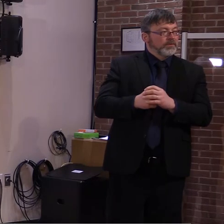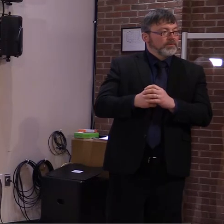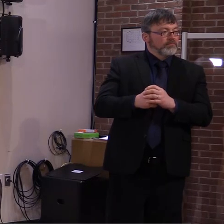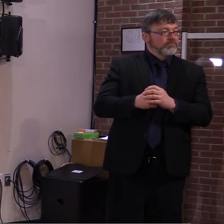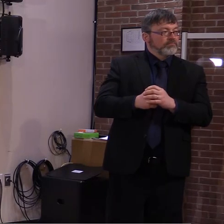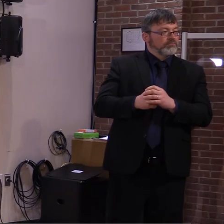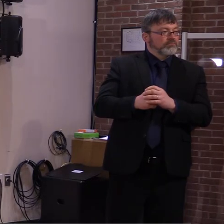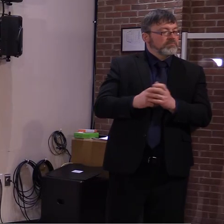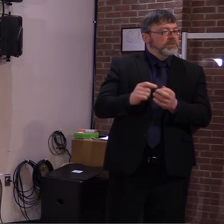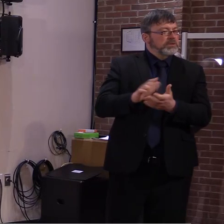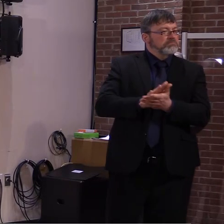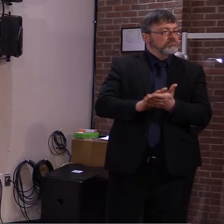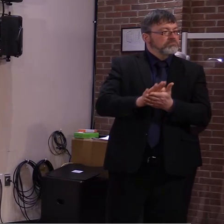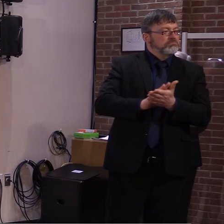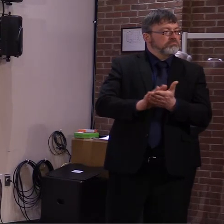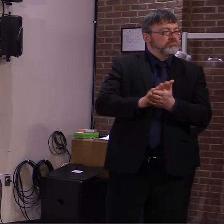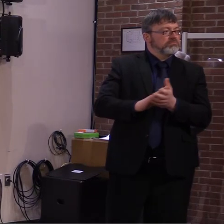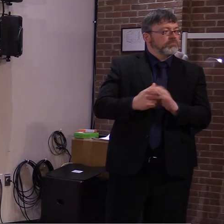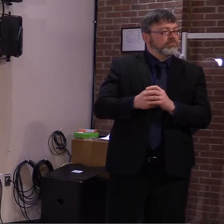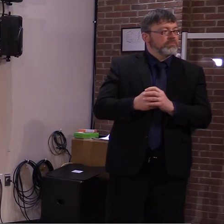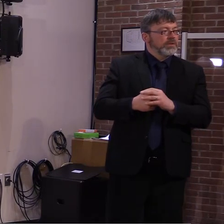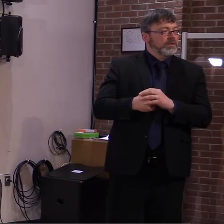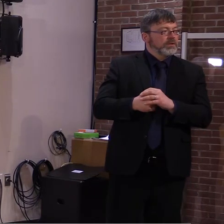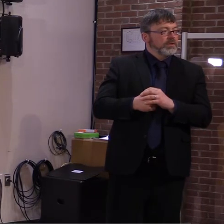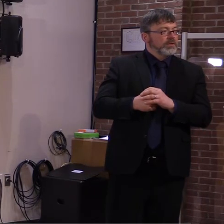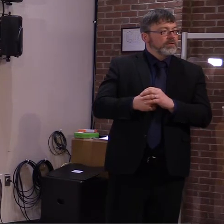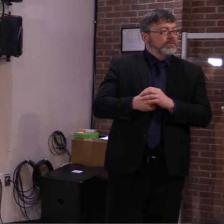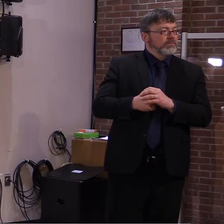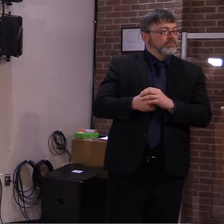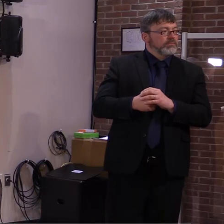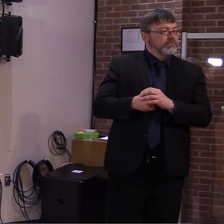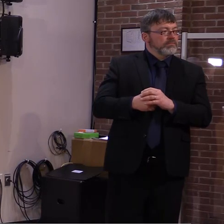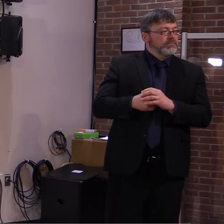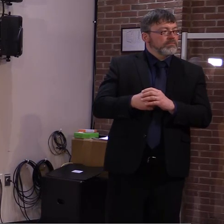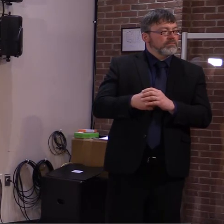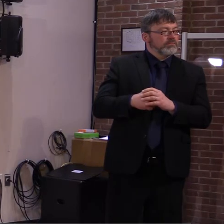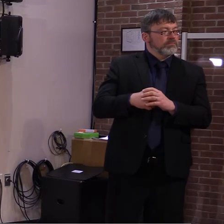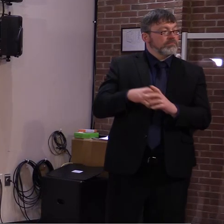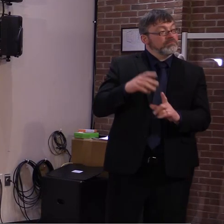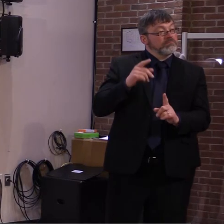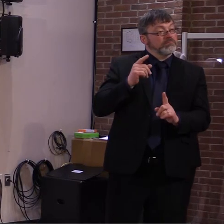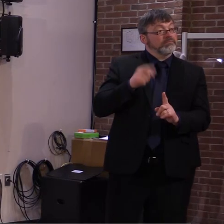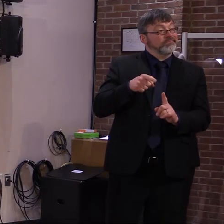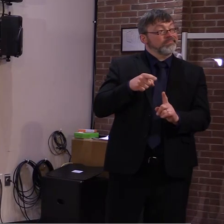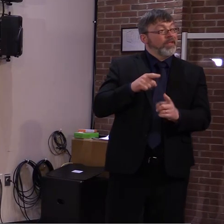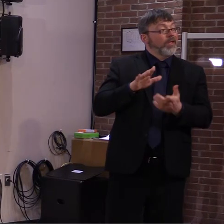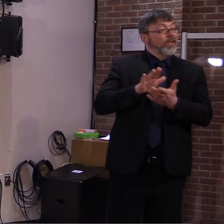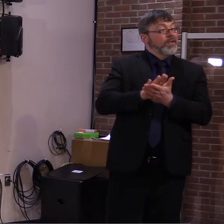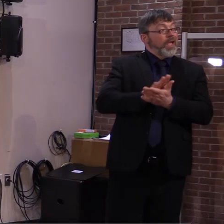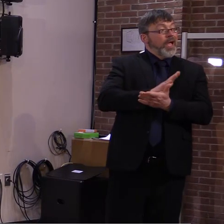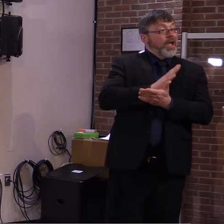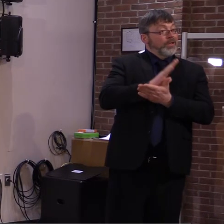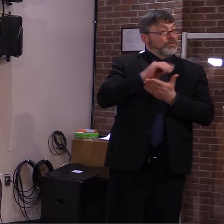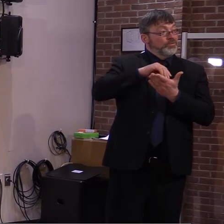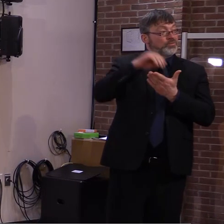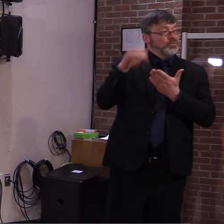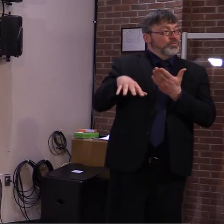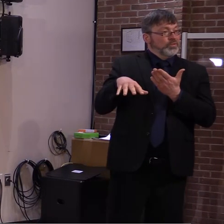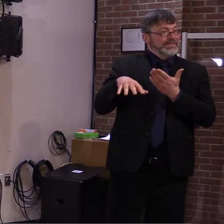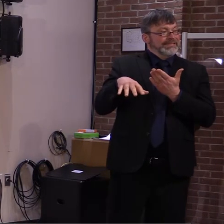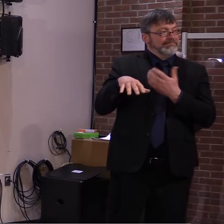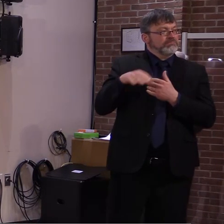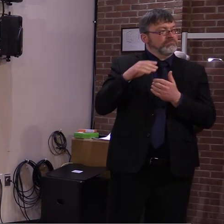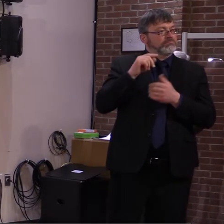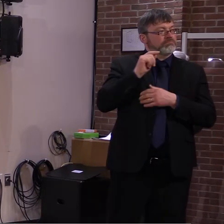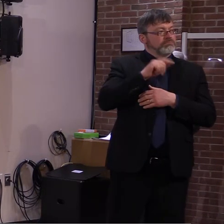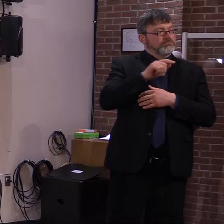for any out-of-state student in Vermont to complete that two-dose regimen, maybe even not the single dose, before the school year ends,